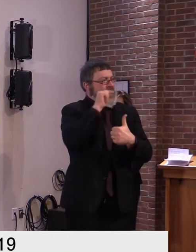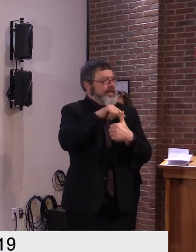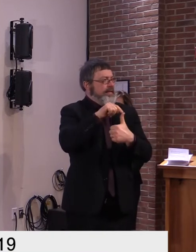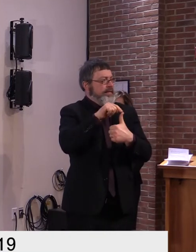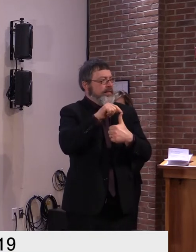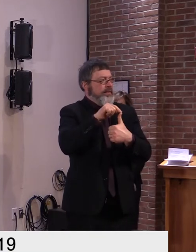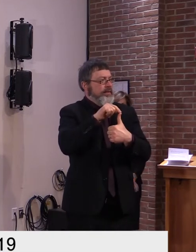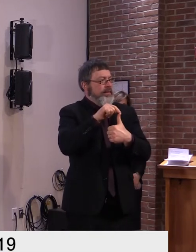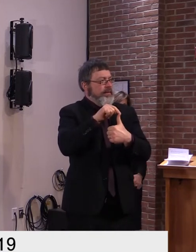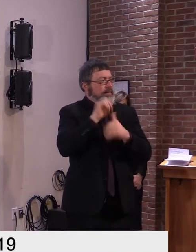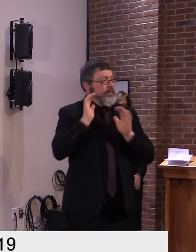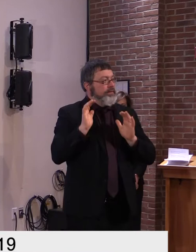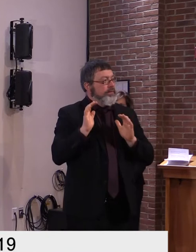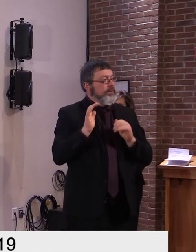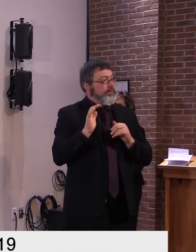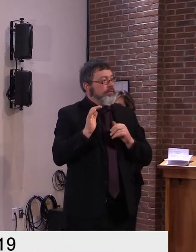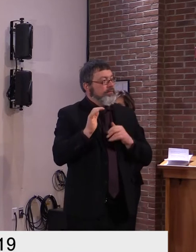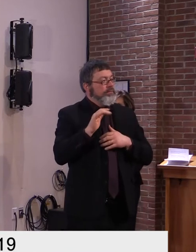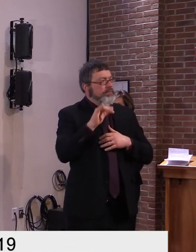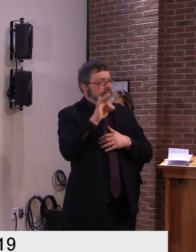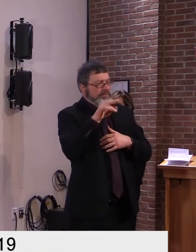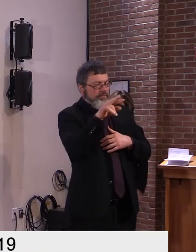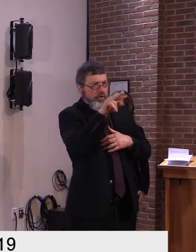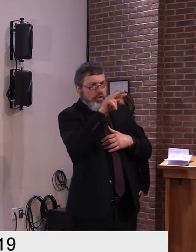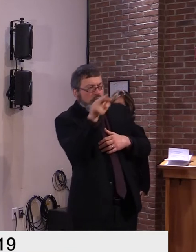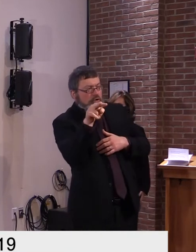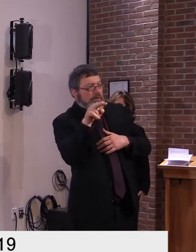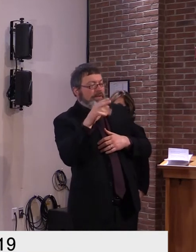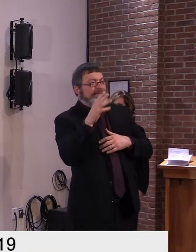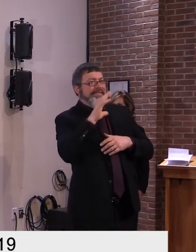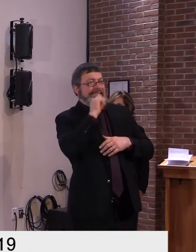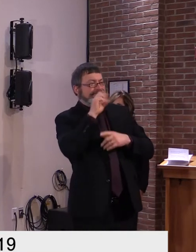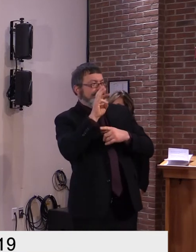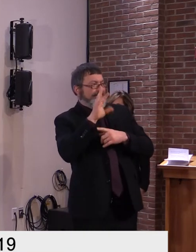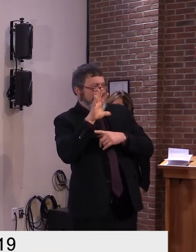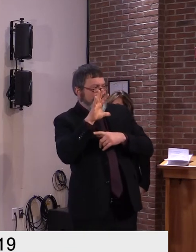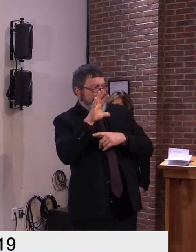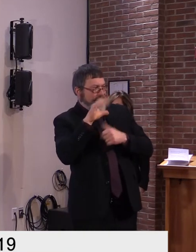65, all the people who see their doctors regularly for chronic conditions,